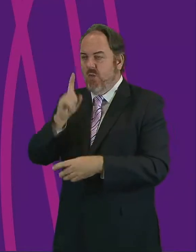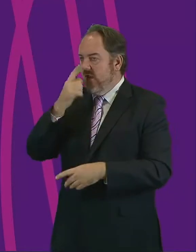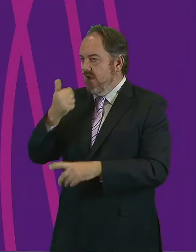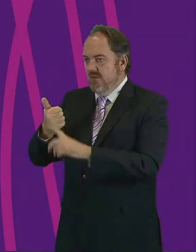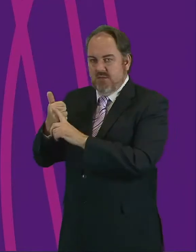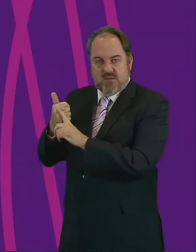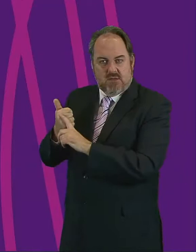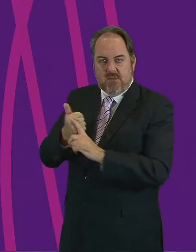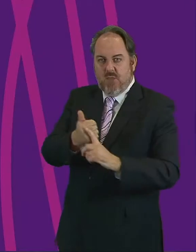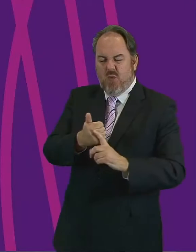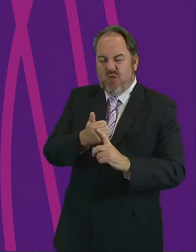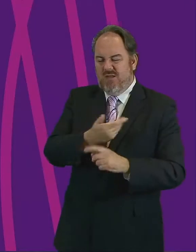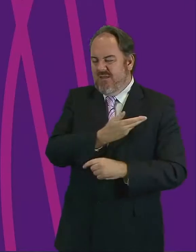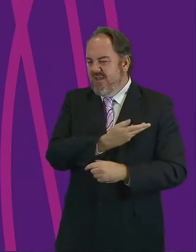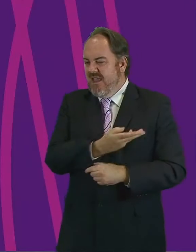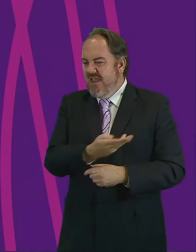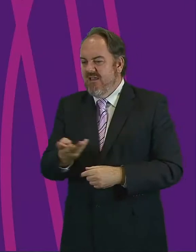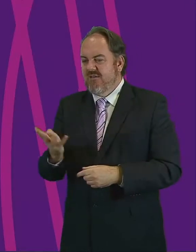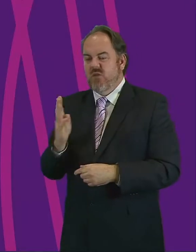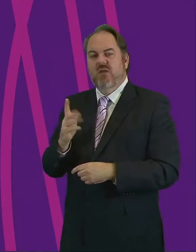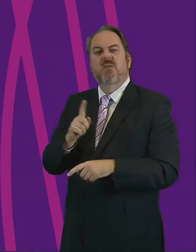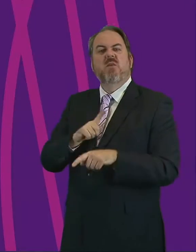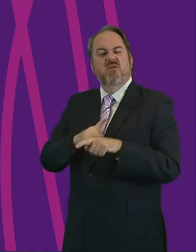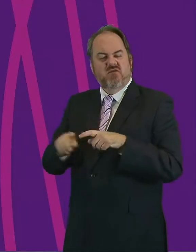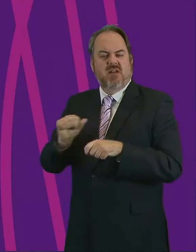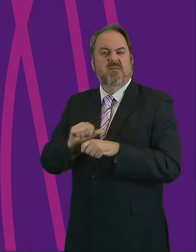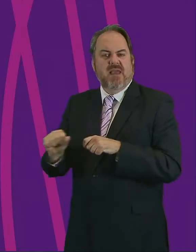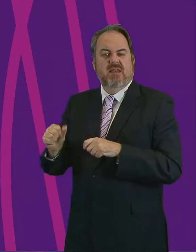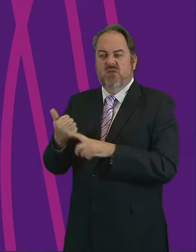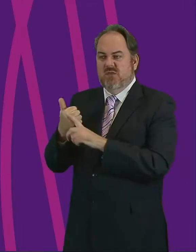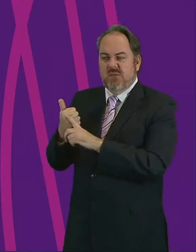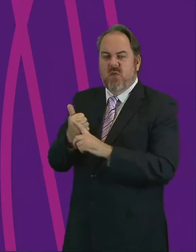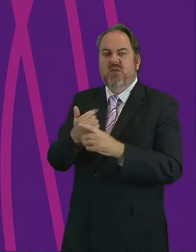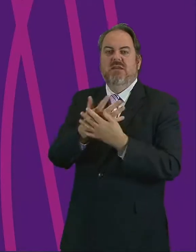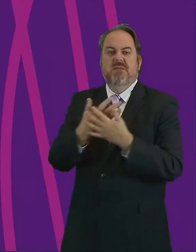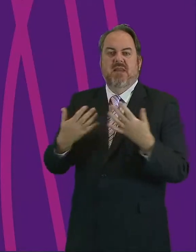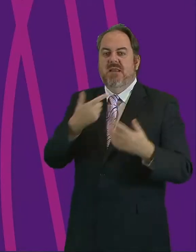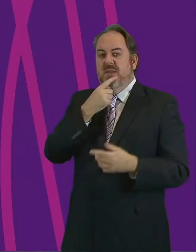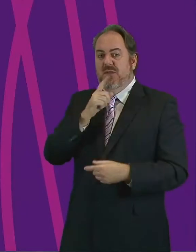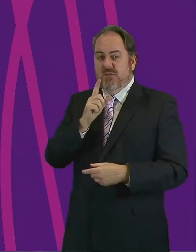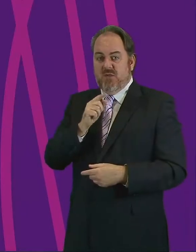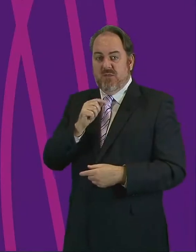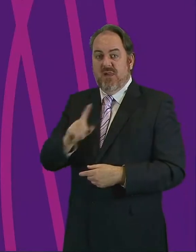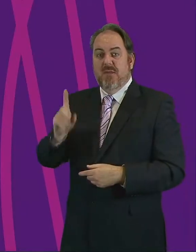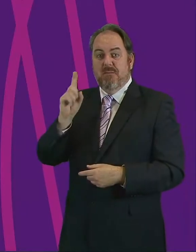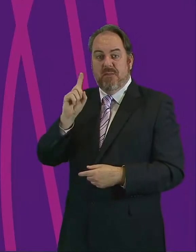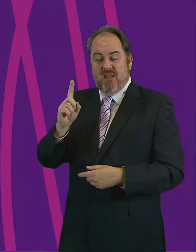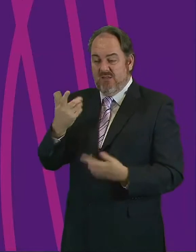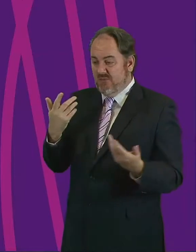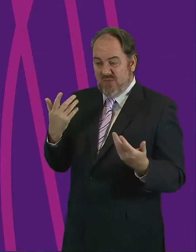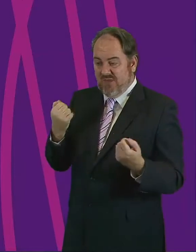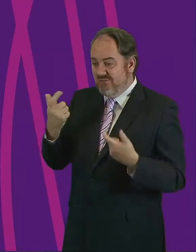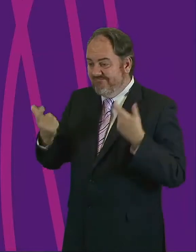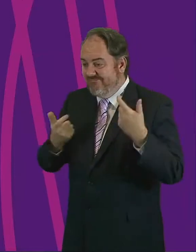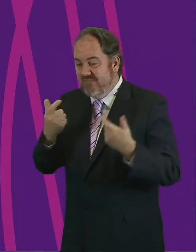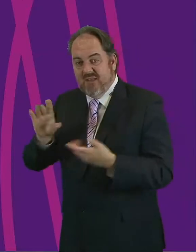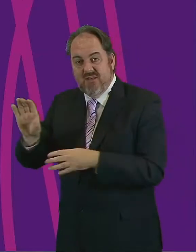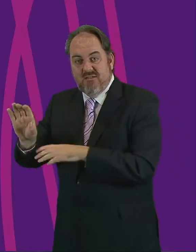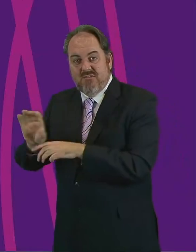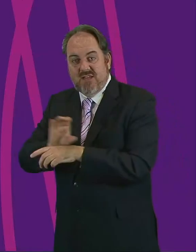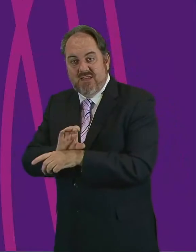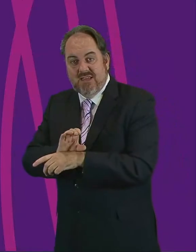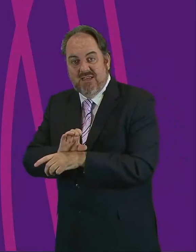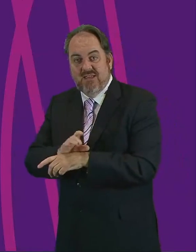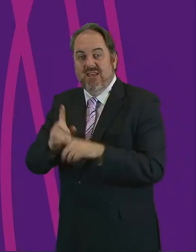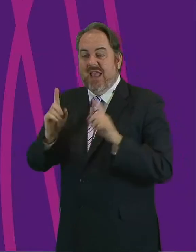have moved further where we can. Of course, the two things that are hindering us is access to funding and